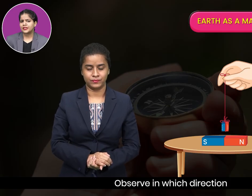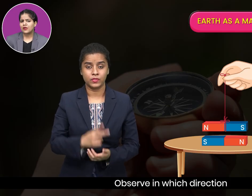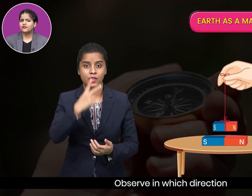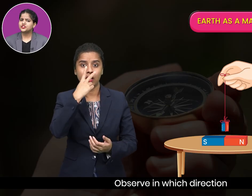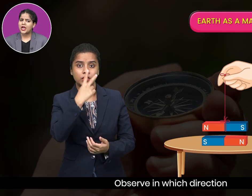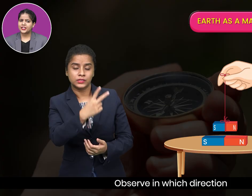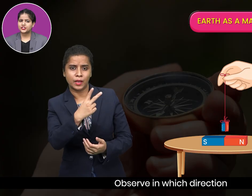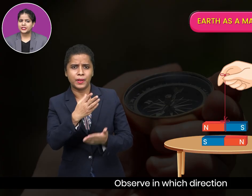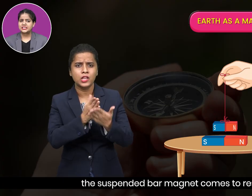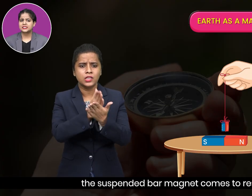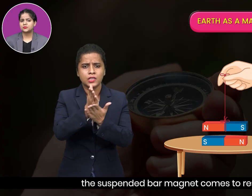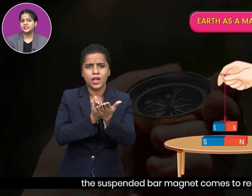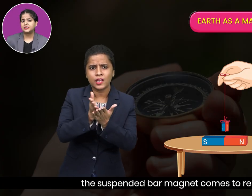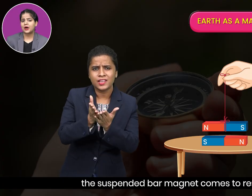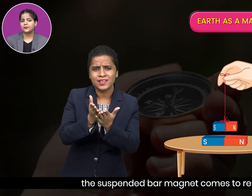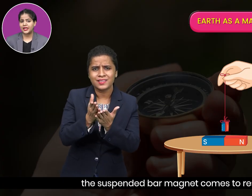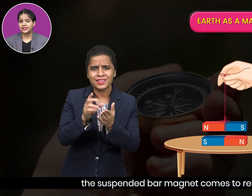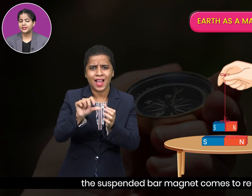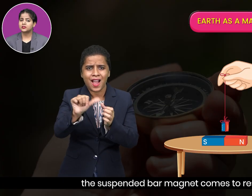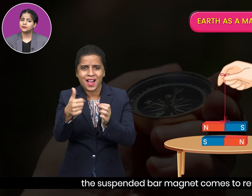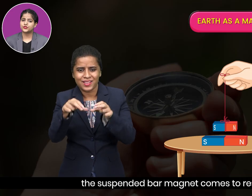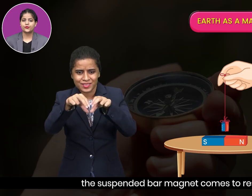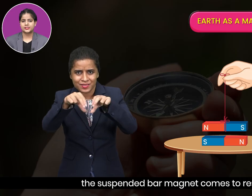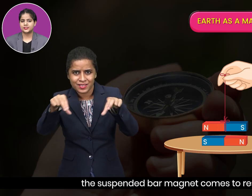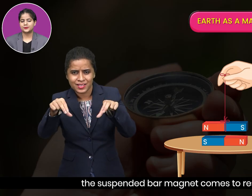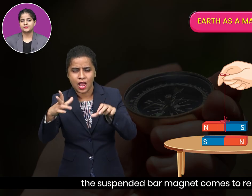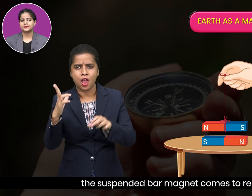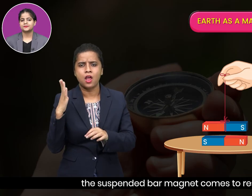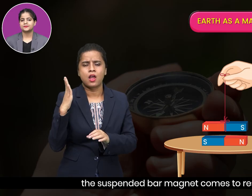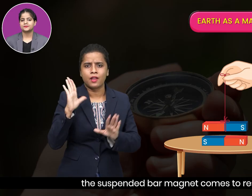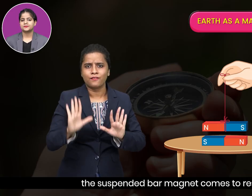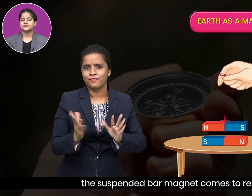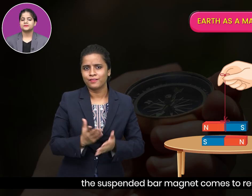Observe in which direction the suspended bar magnet comes to rest.